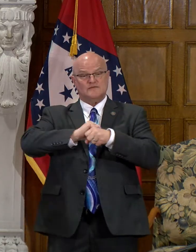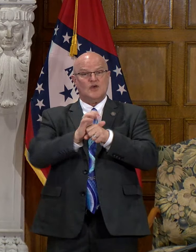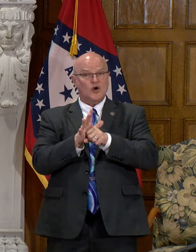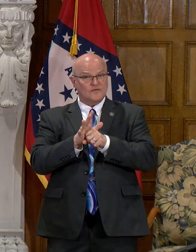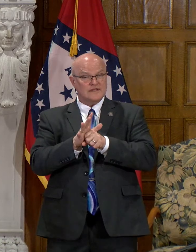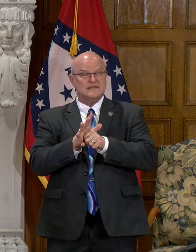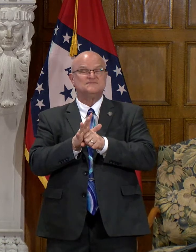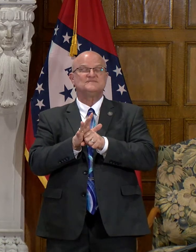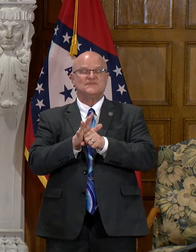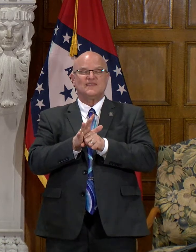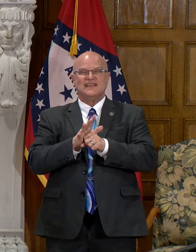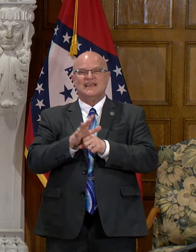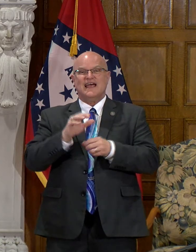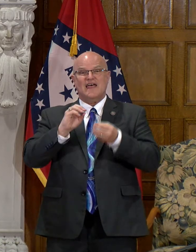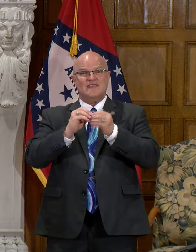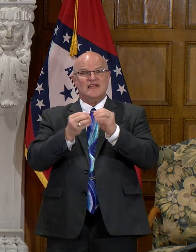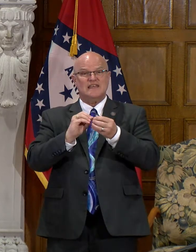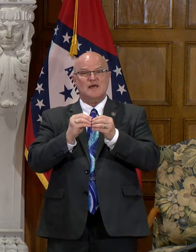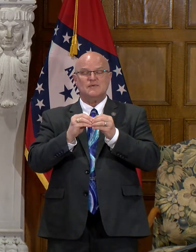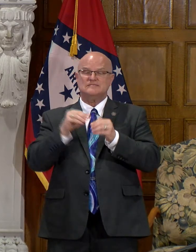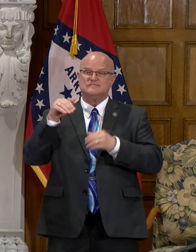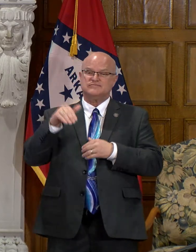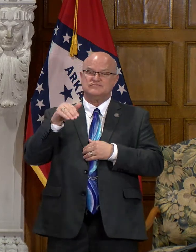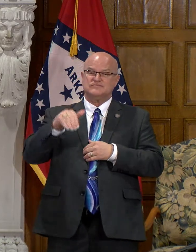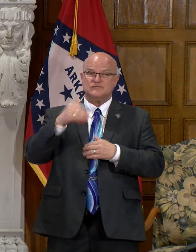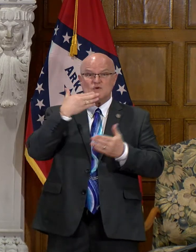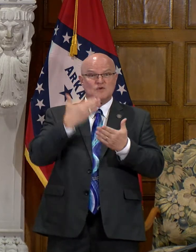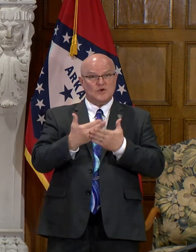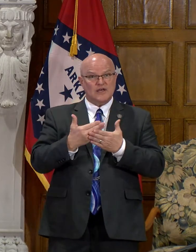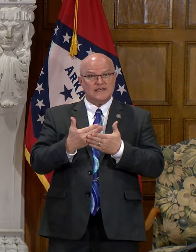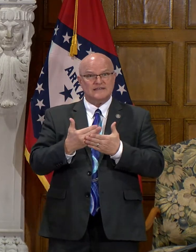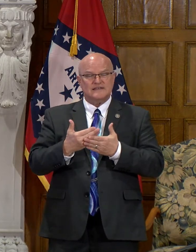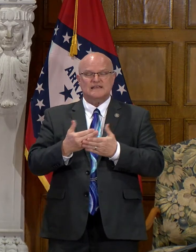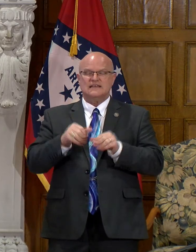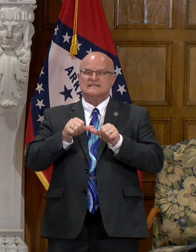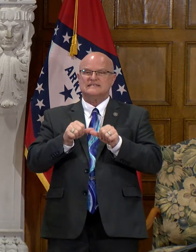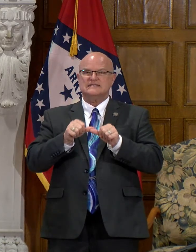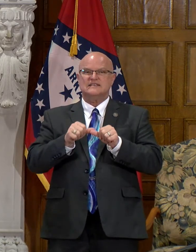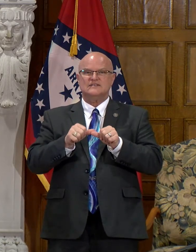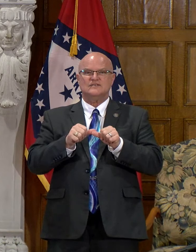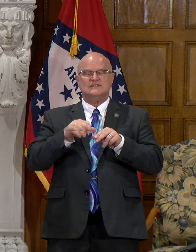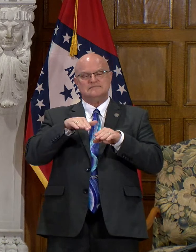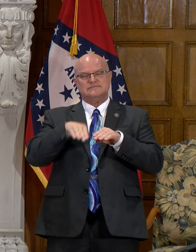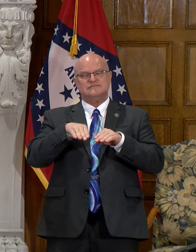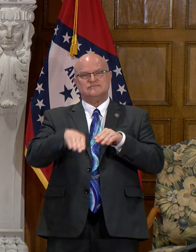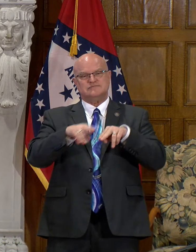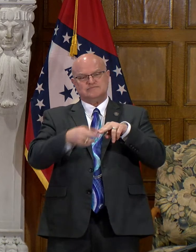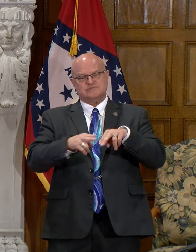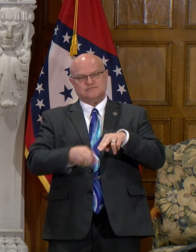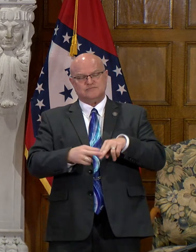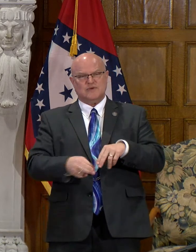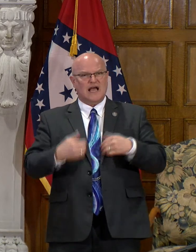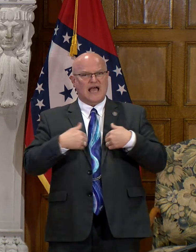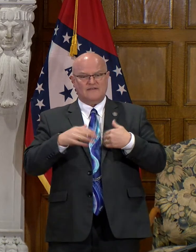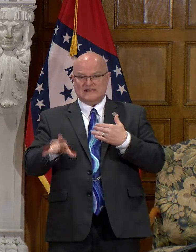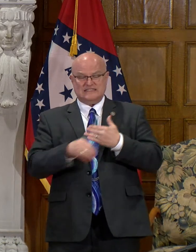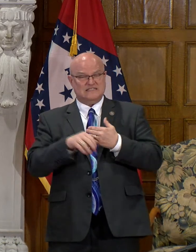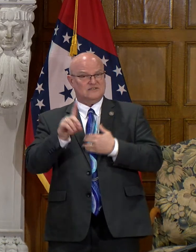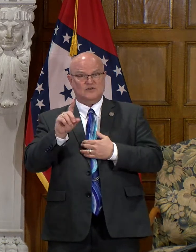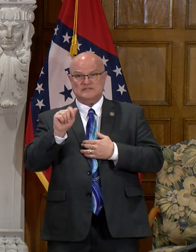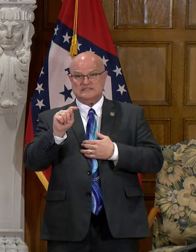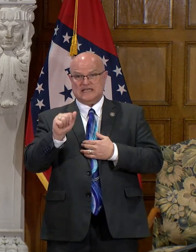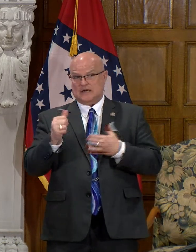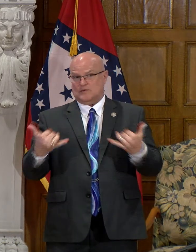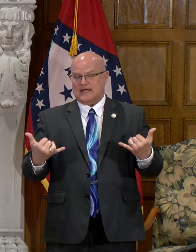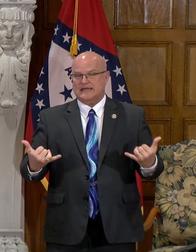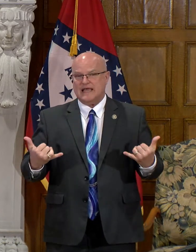COVID, the numbers continue to look good. They continue to be on the decline. I do not have any additional data at